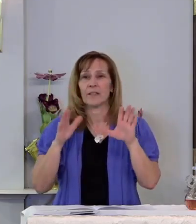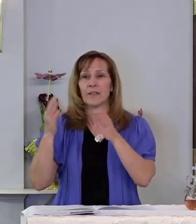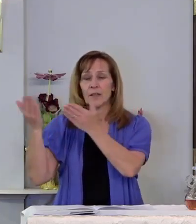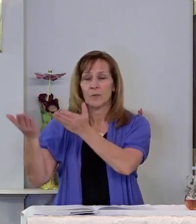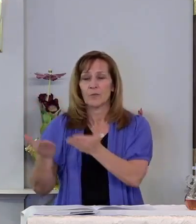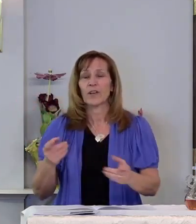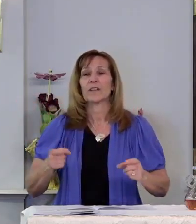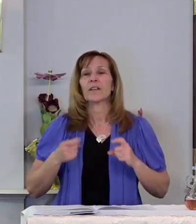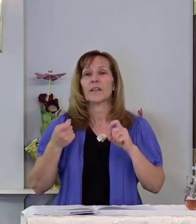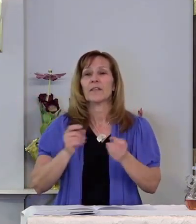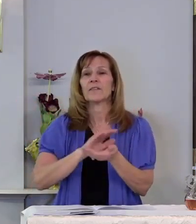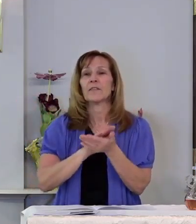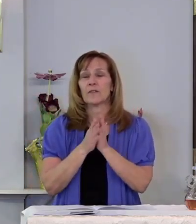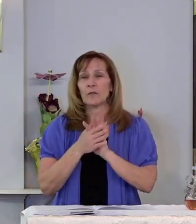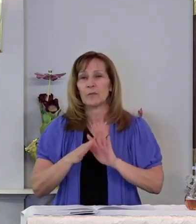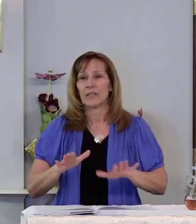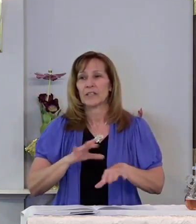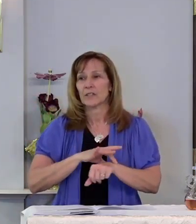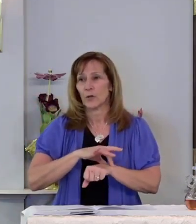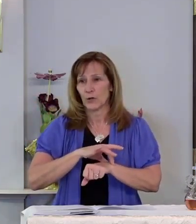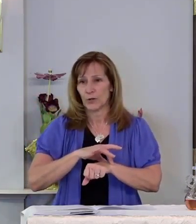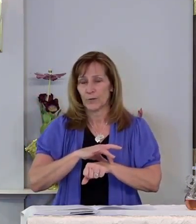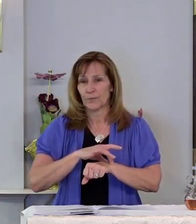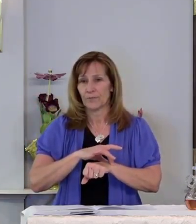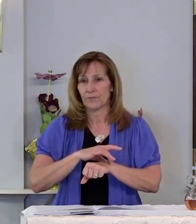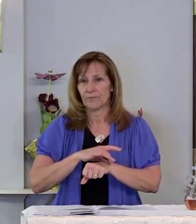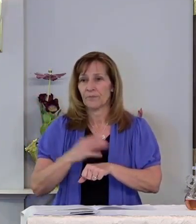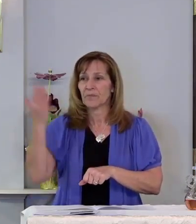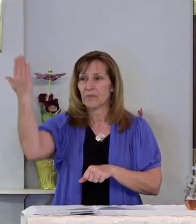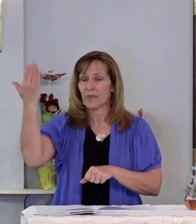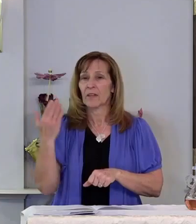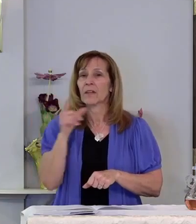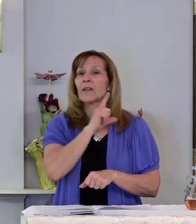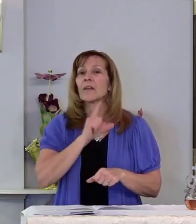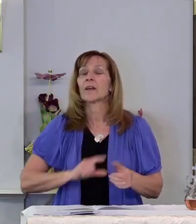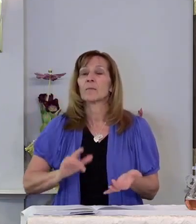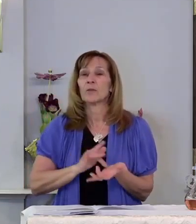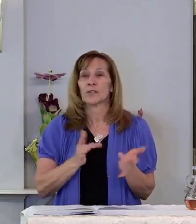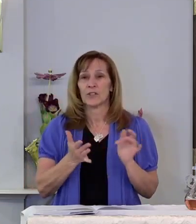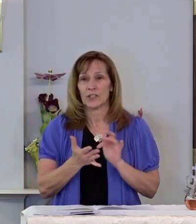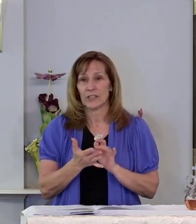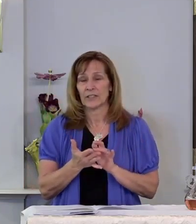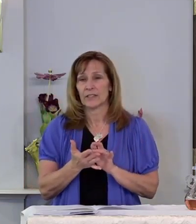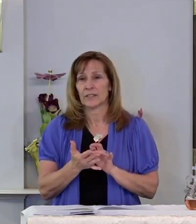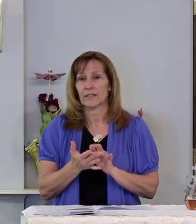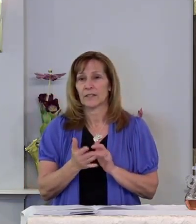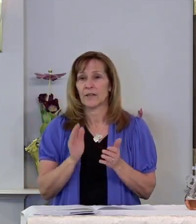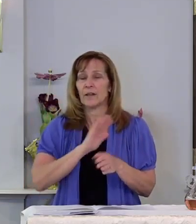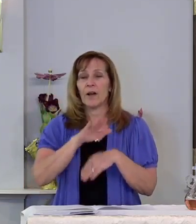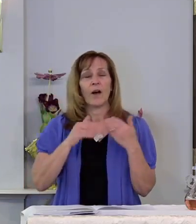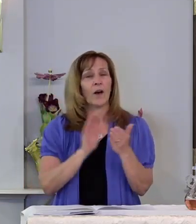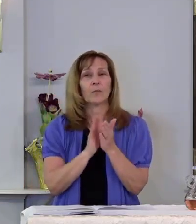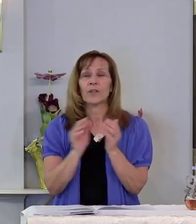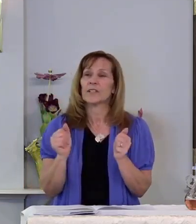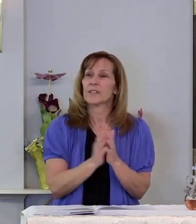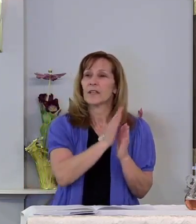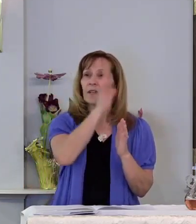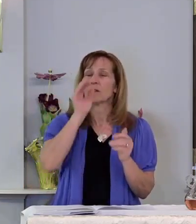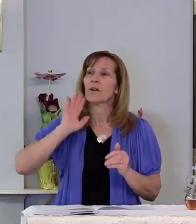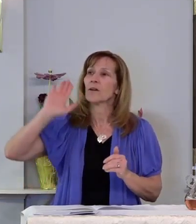Jesus. Holy God, we long for your Spirit. Come among us. Bless this